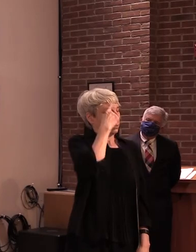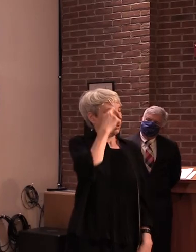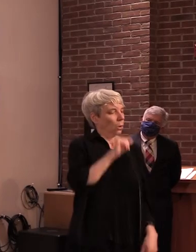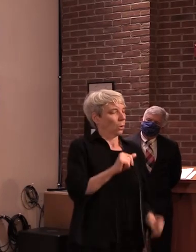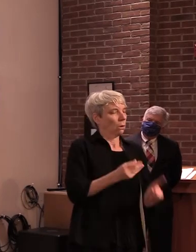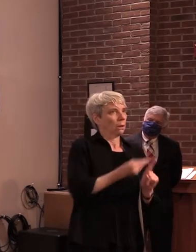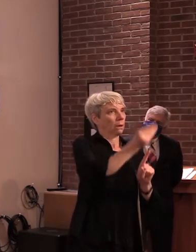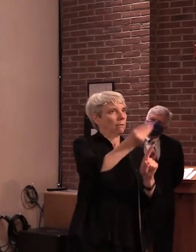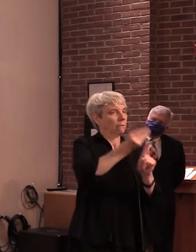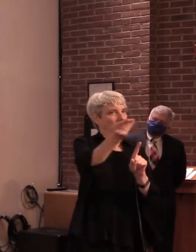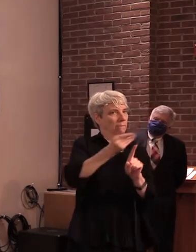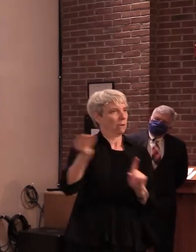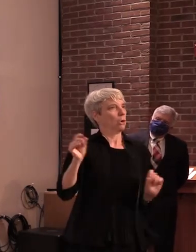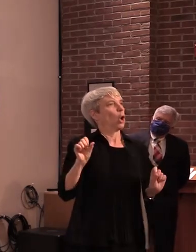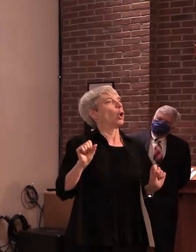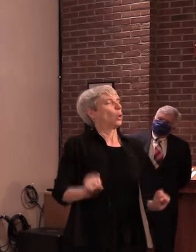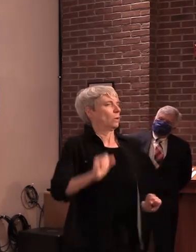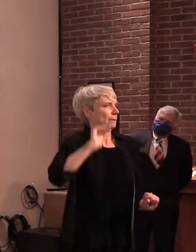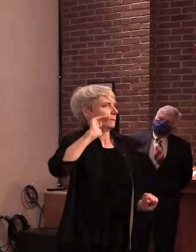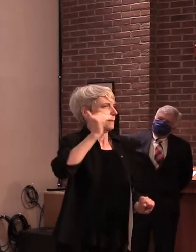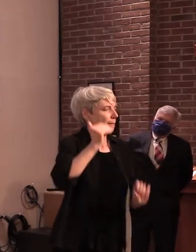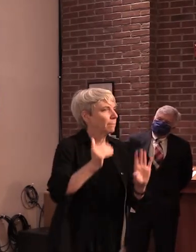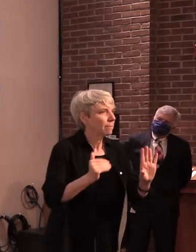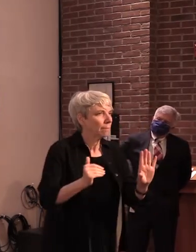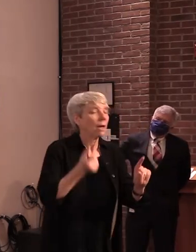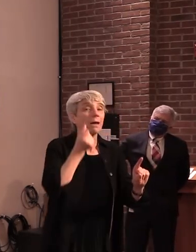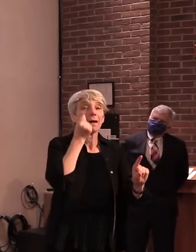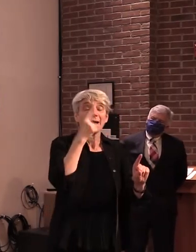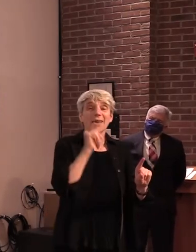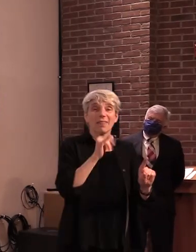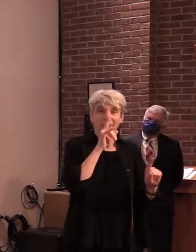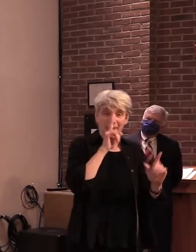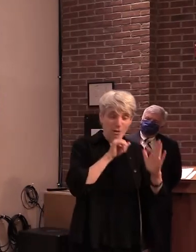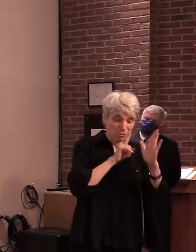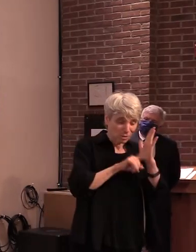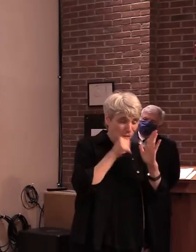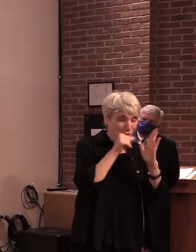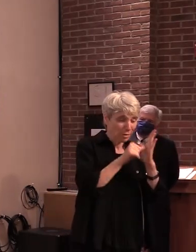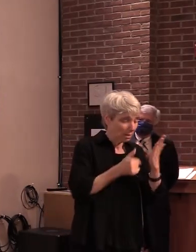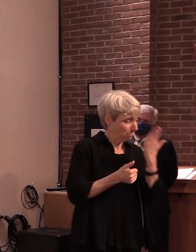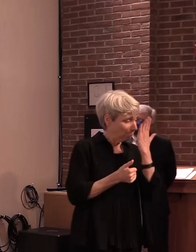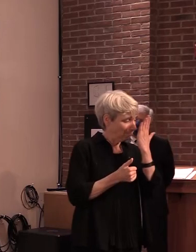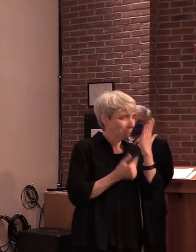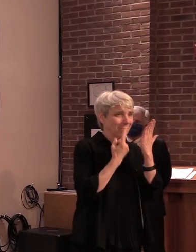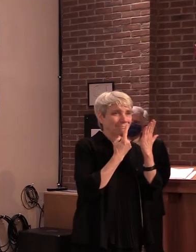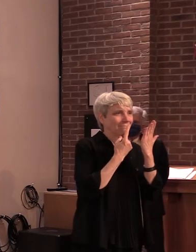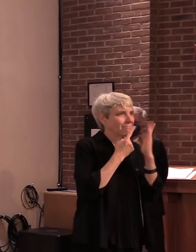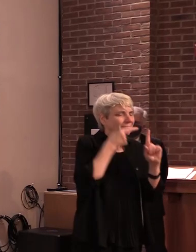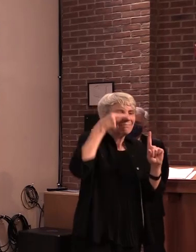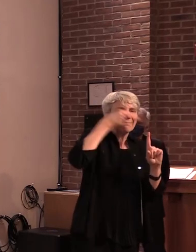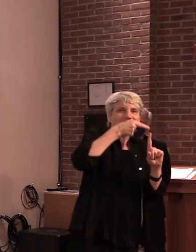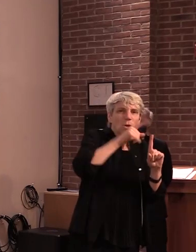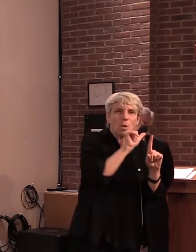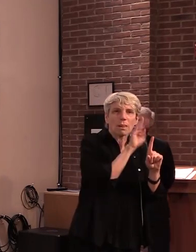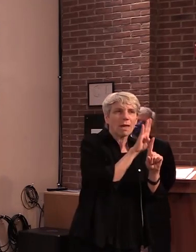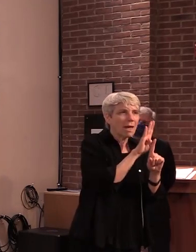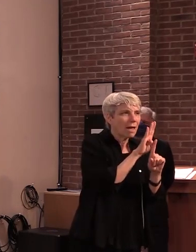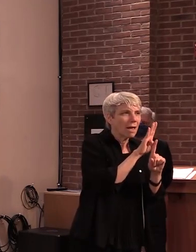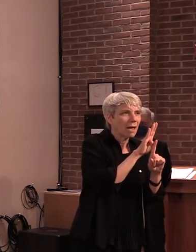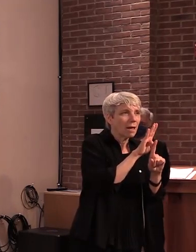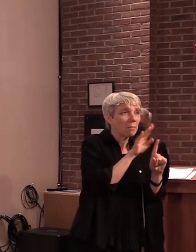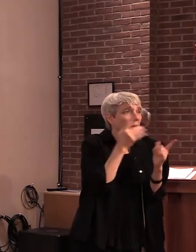little bit out of context in terms of does this happen all the time? Is this like a rare event, a common